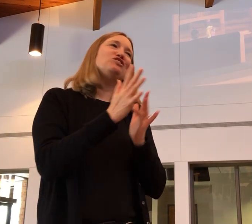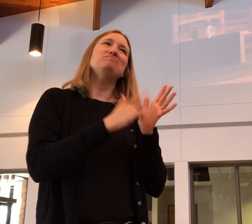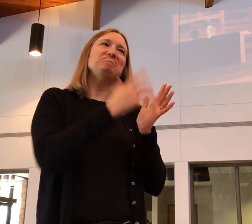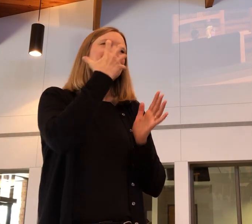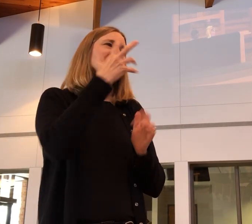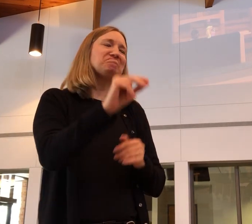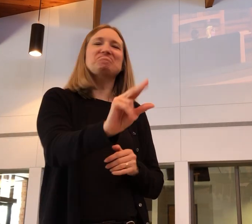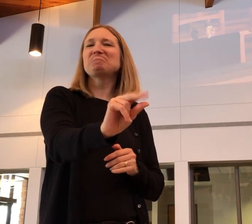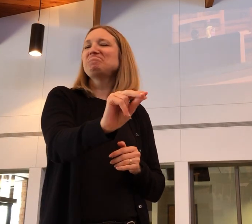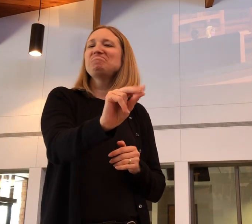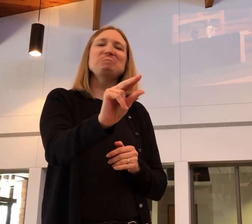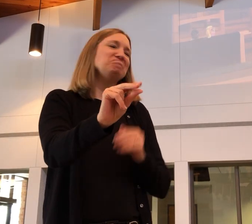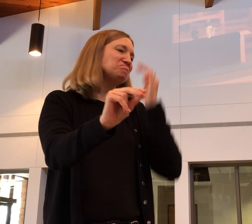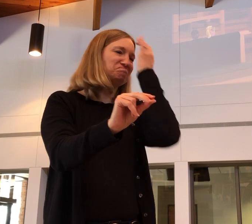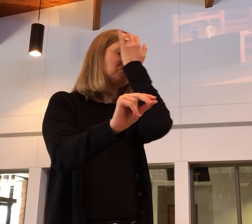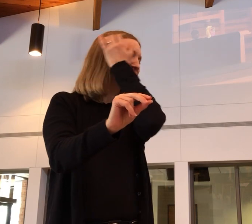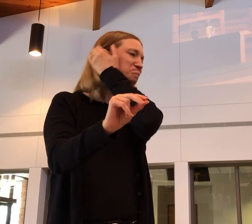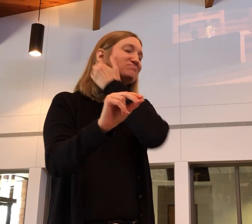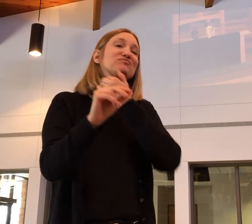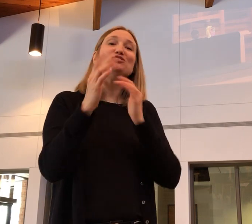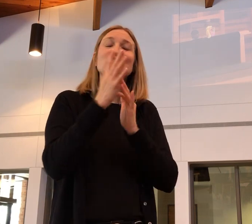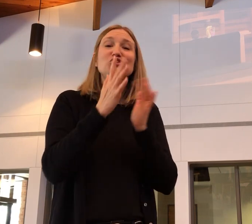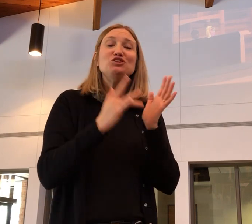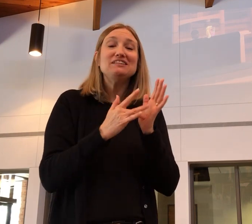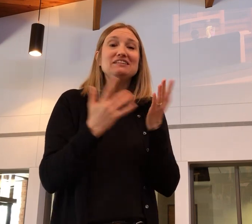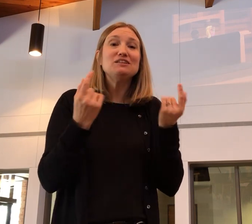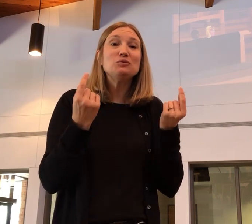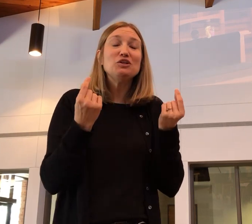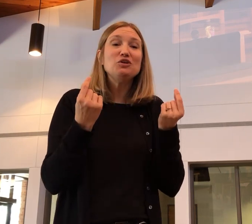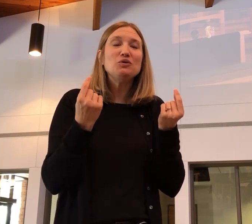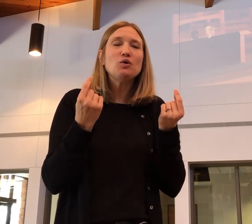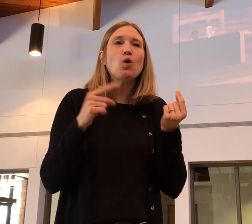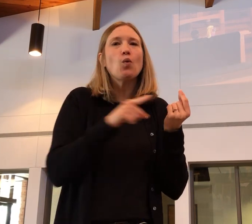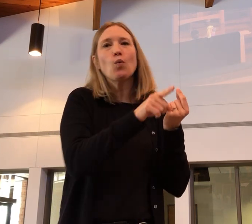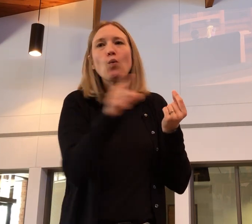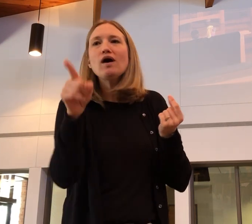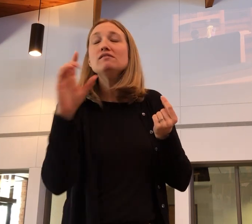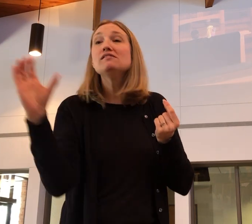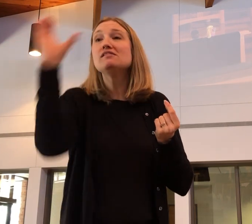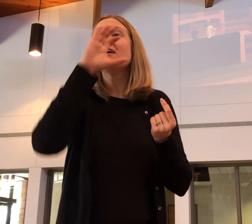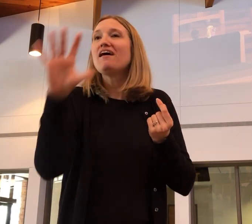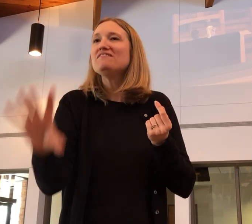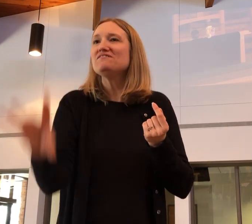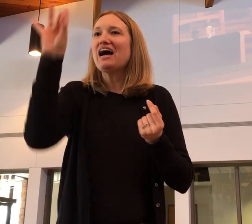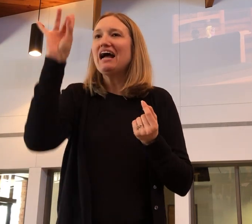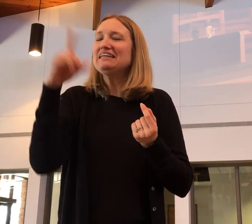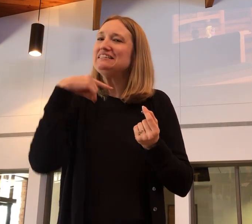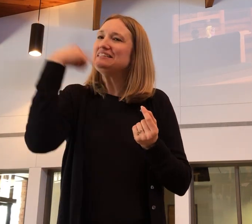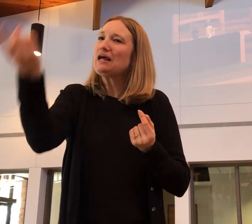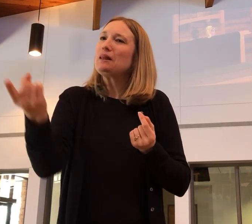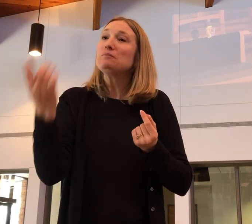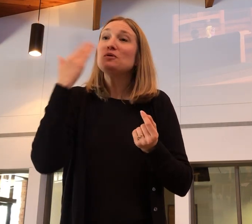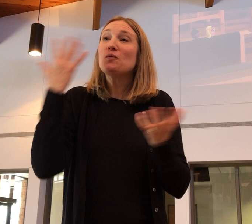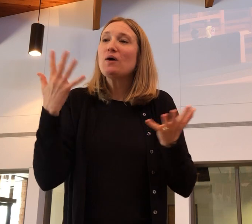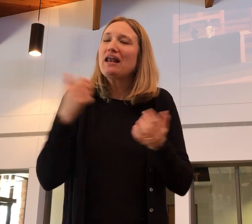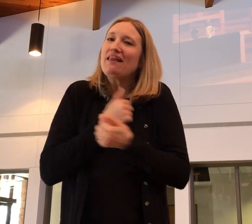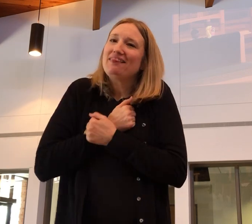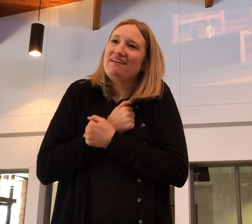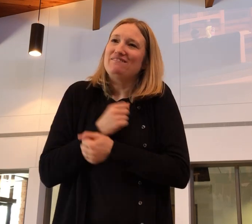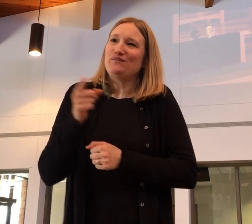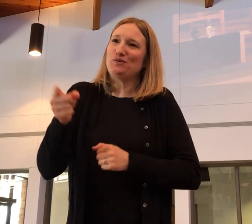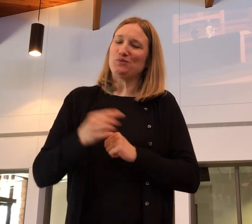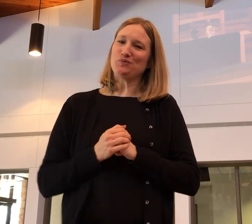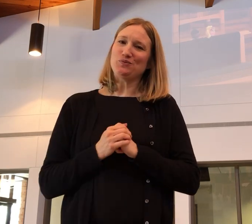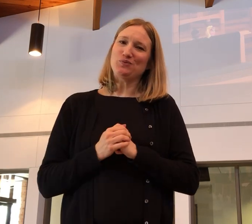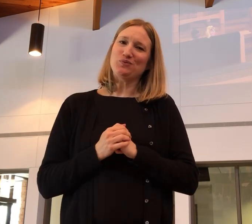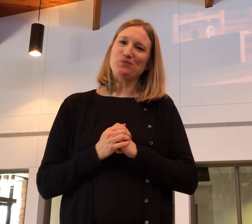In fact, Jesus went out of his way to go find Peter and tell him just how much he loves him. And that's